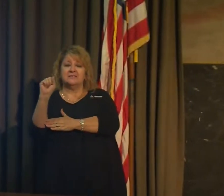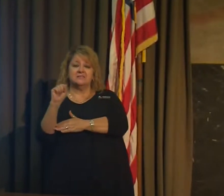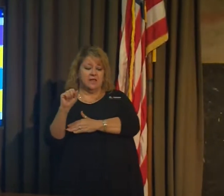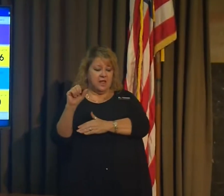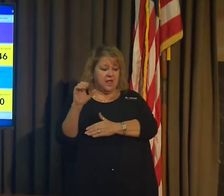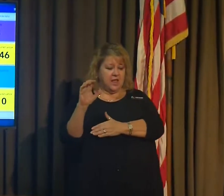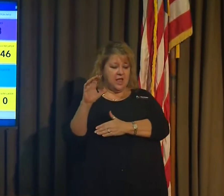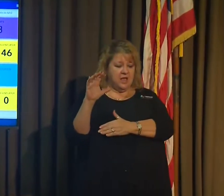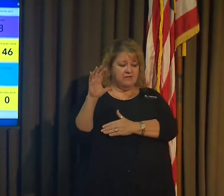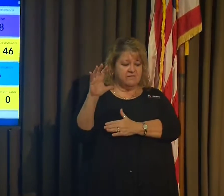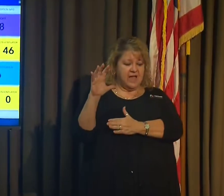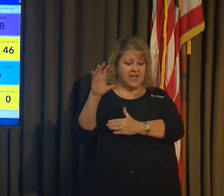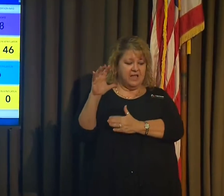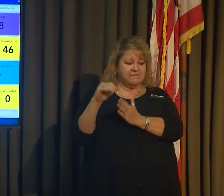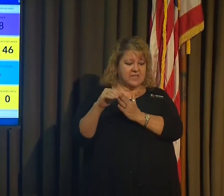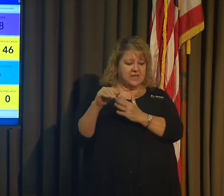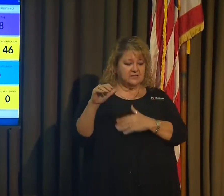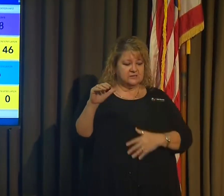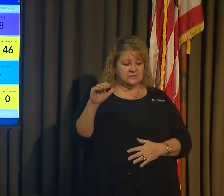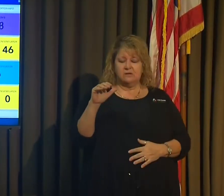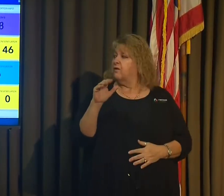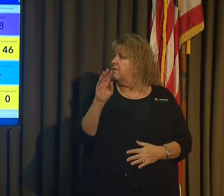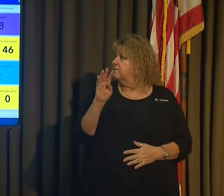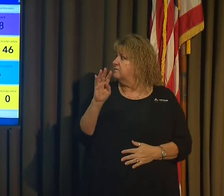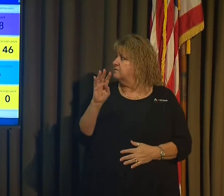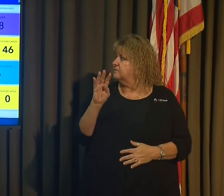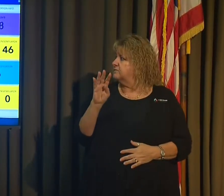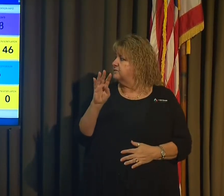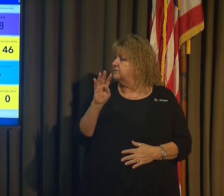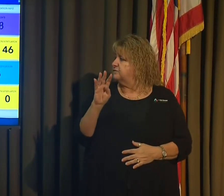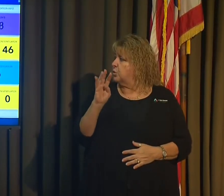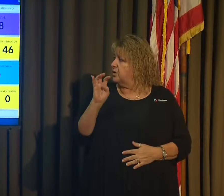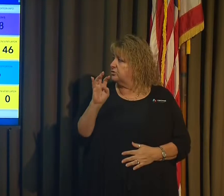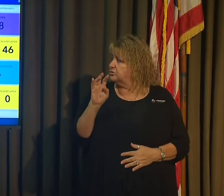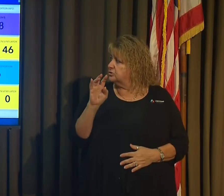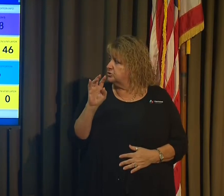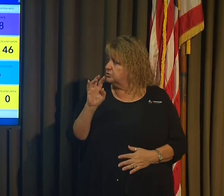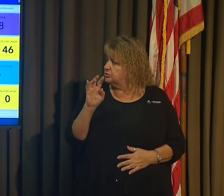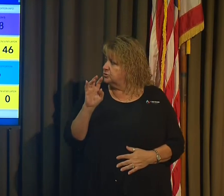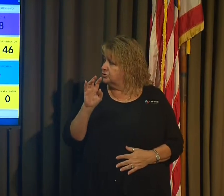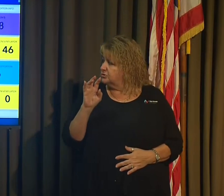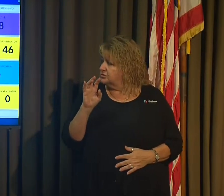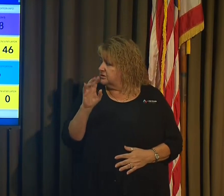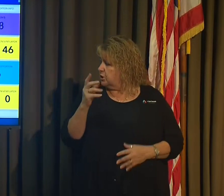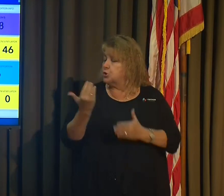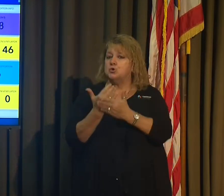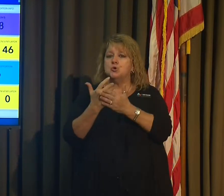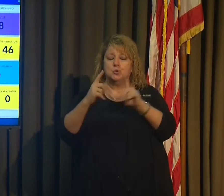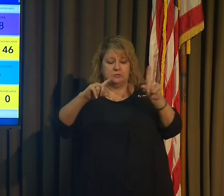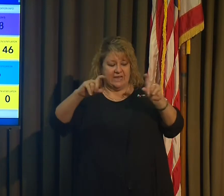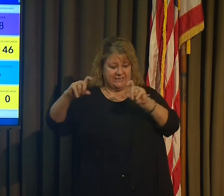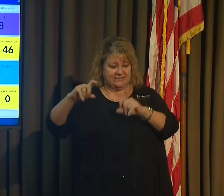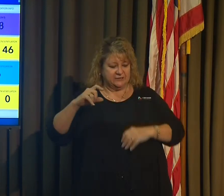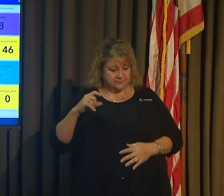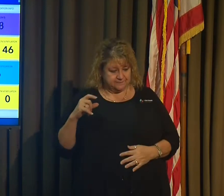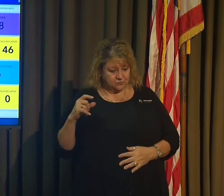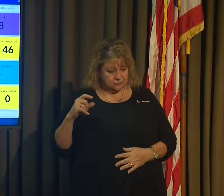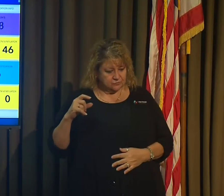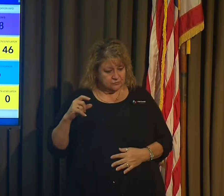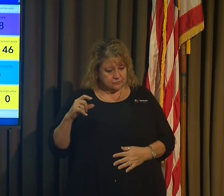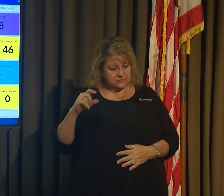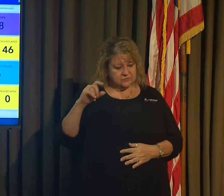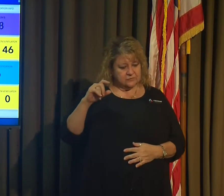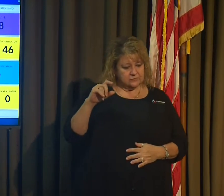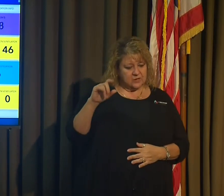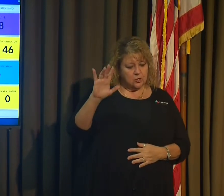23,545 new tests. It's a one-day snapshot, and the percent positivity in any given day really